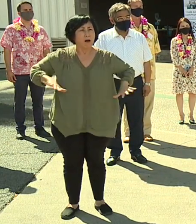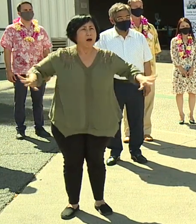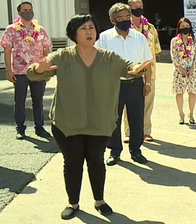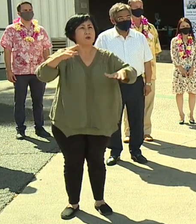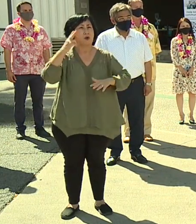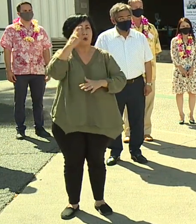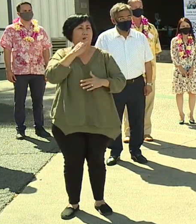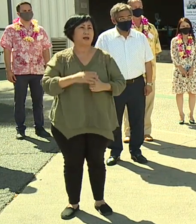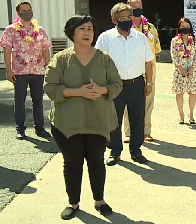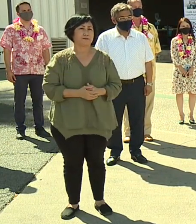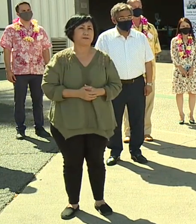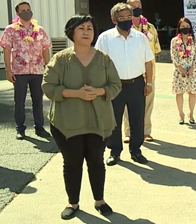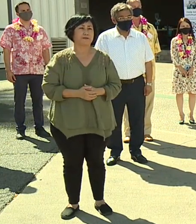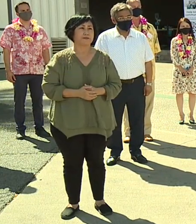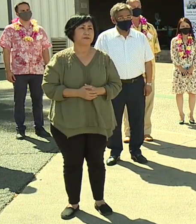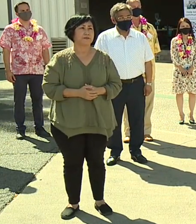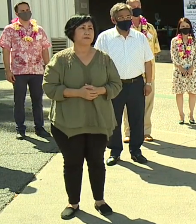Hawaii.